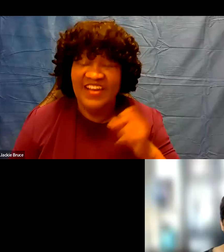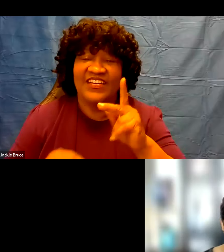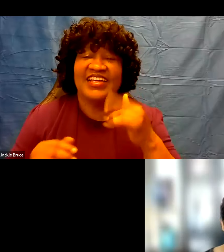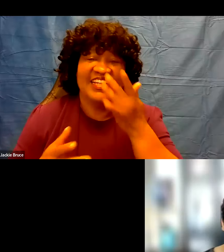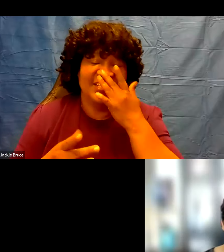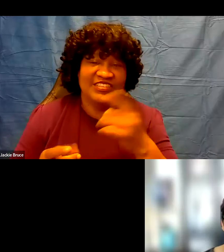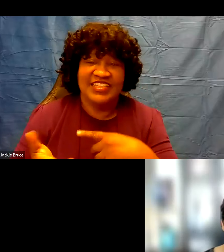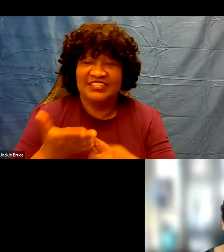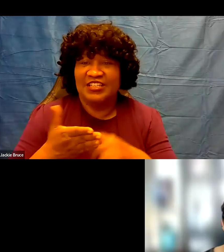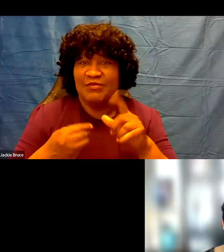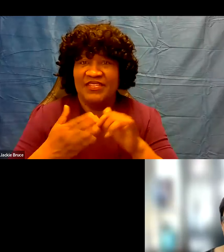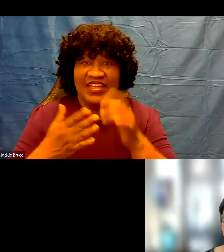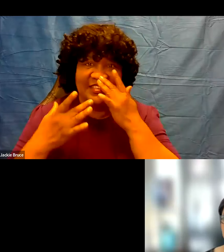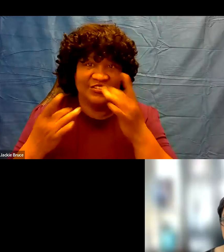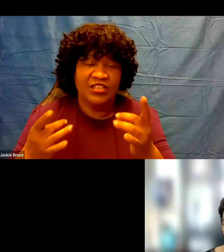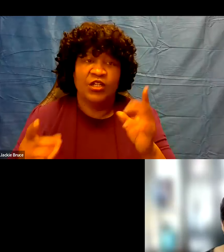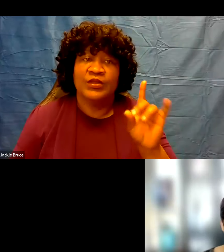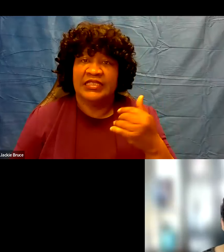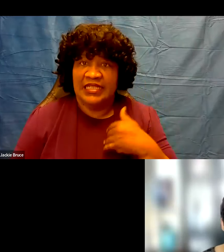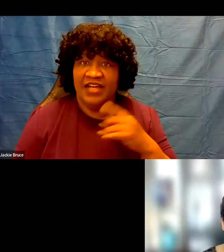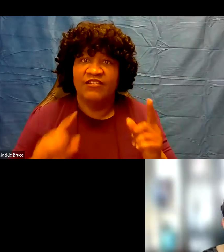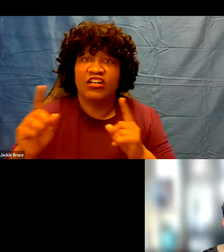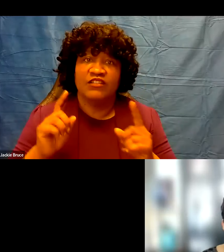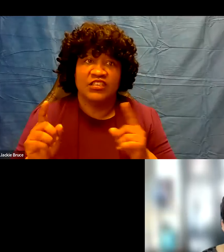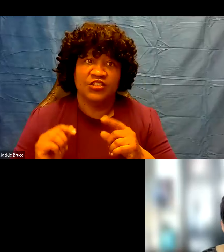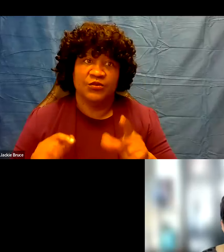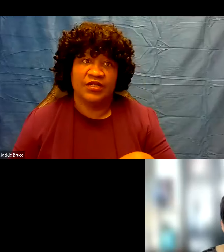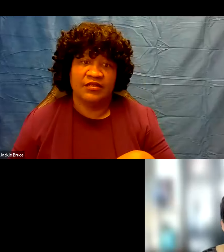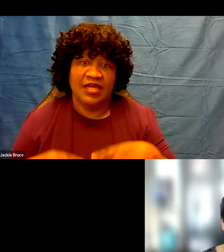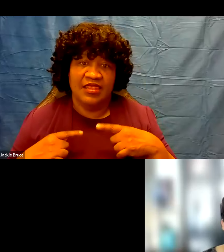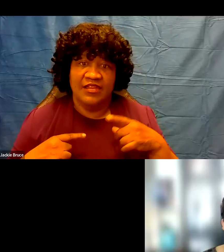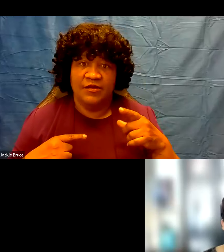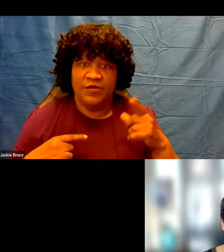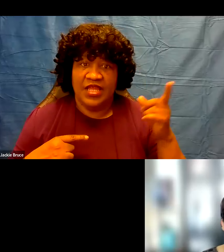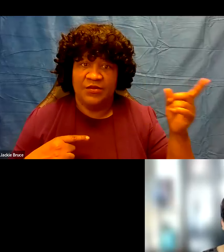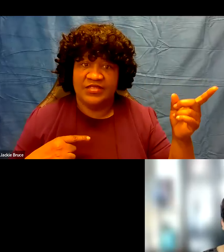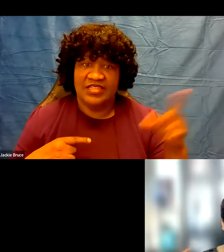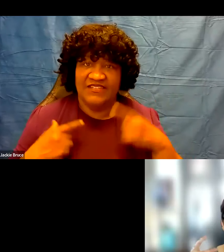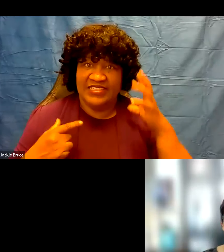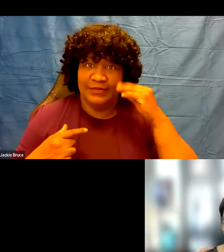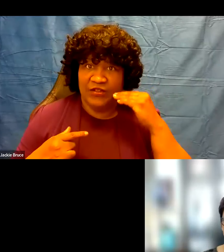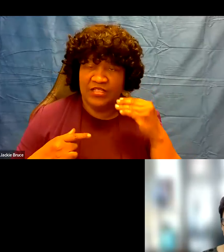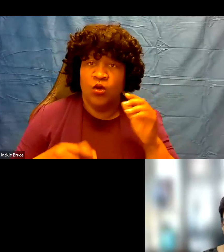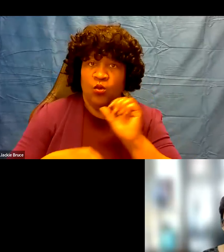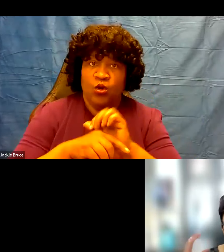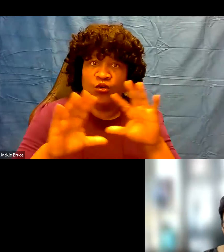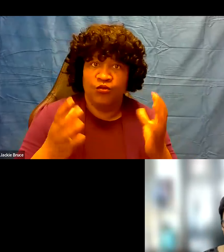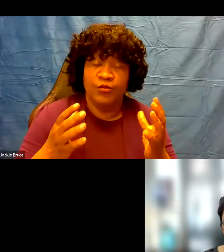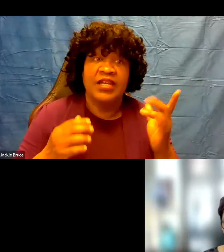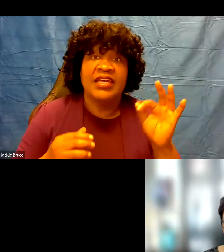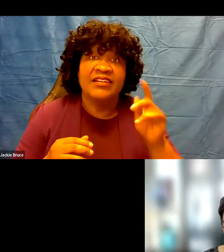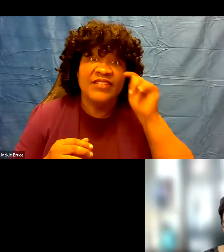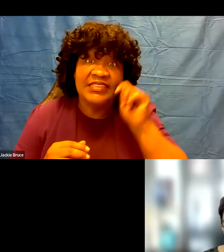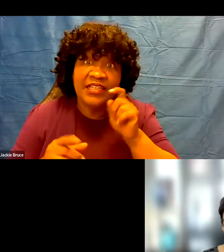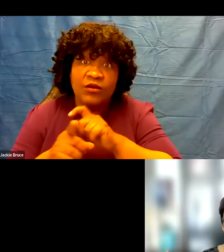you bring that up because we were having a conversation in our lived experience work group about like when a teen calls the